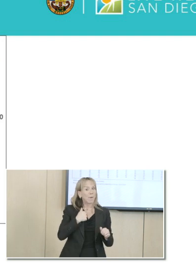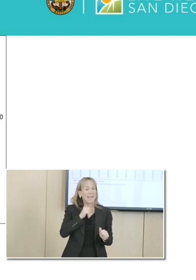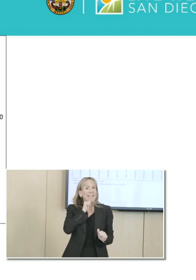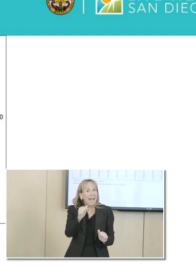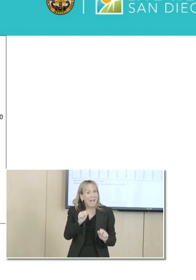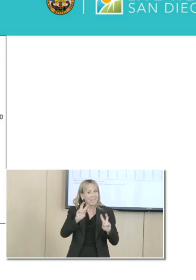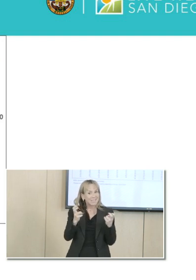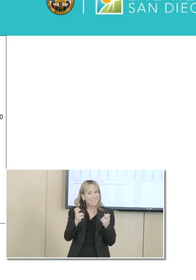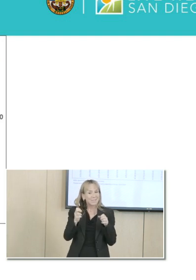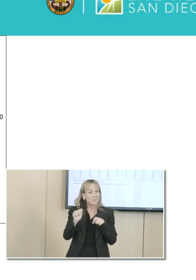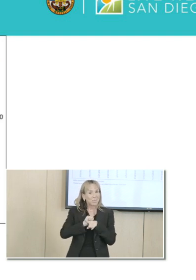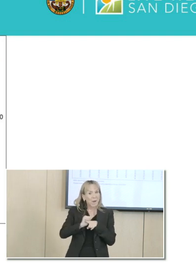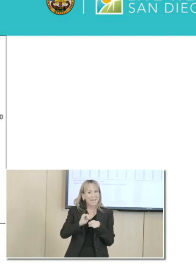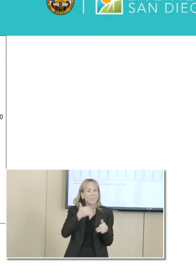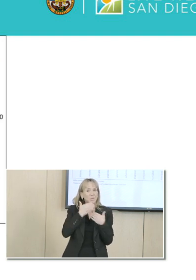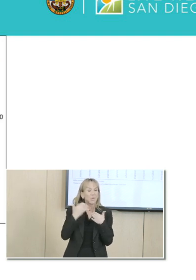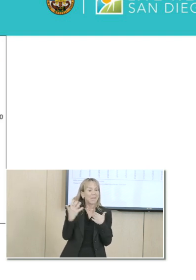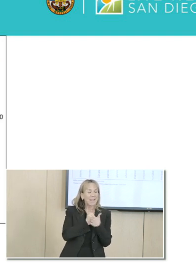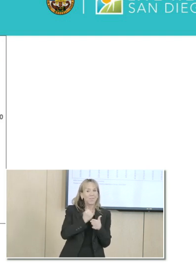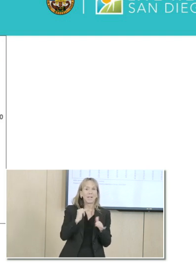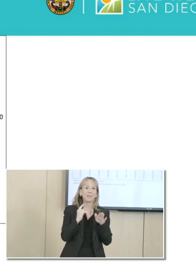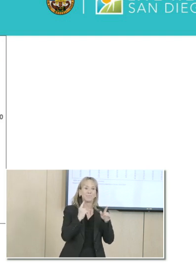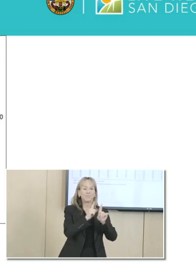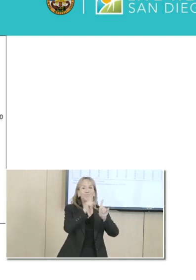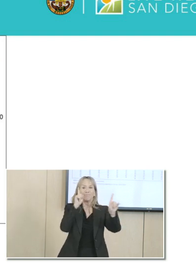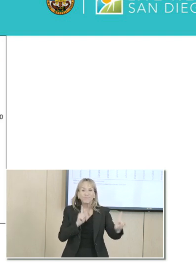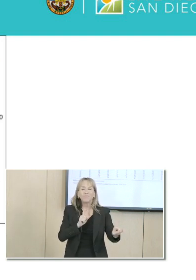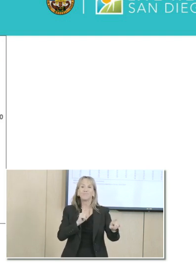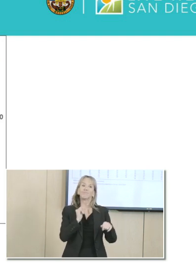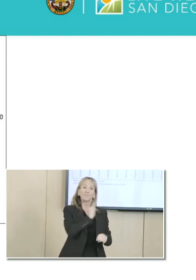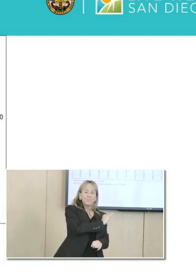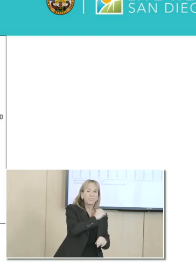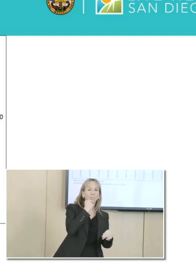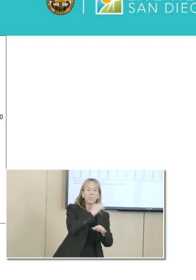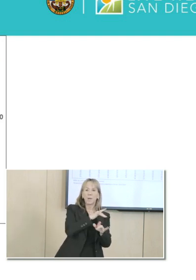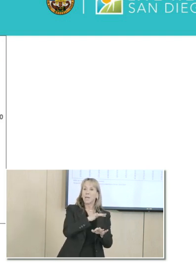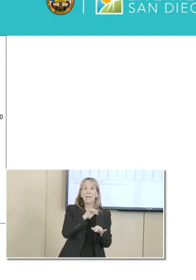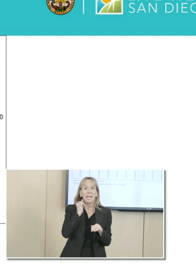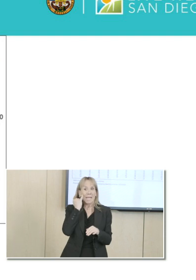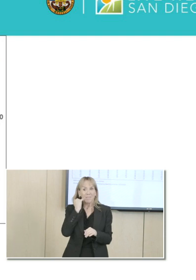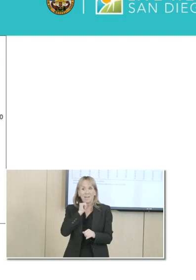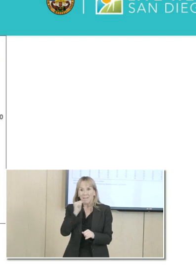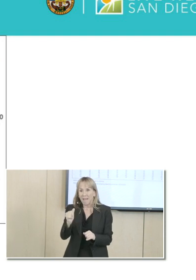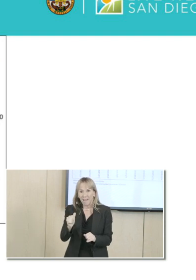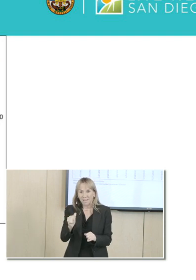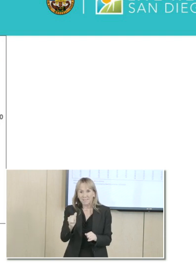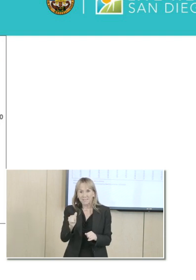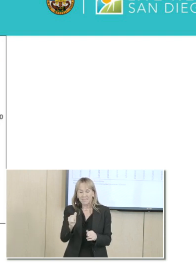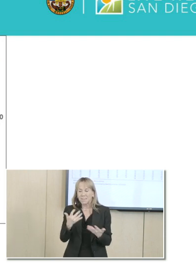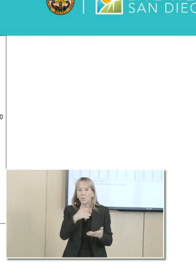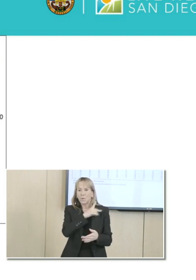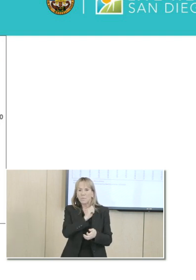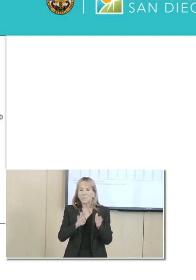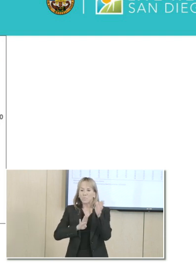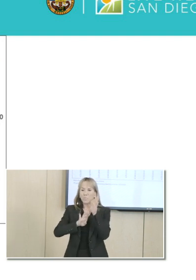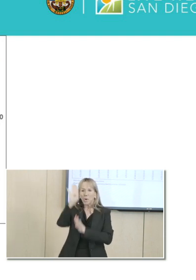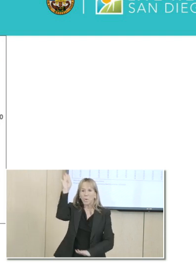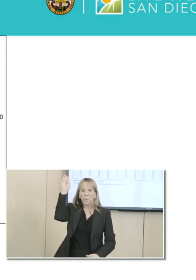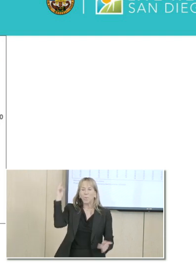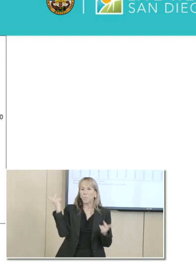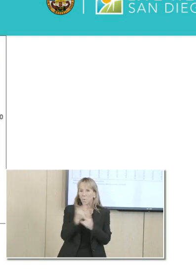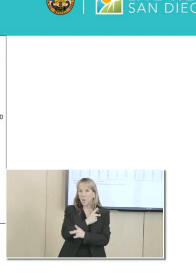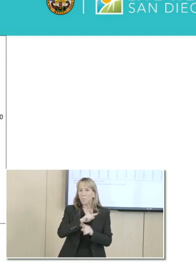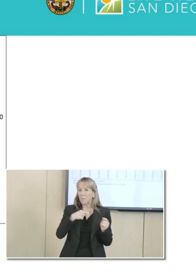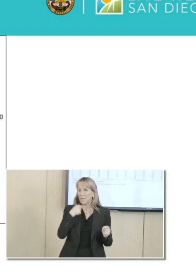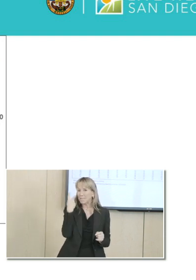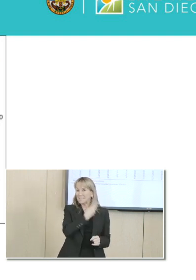in the public, the numbers go pretty quickly past the line that goes that's labeled historical